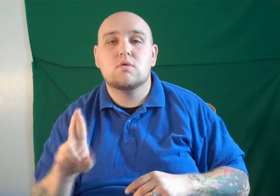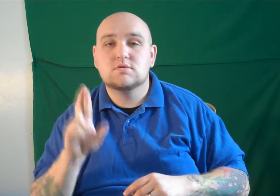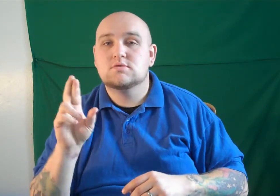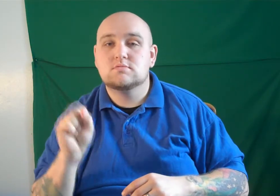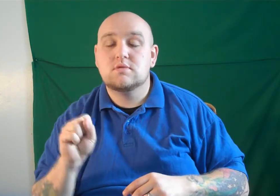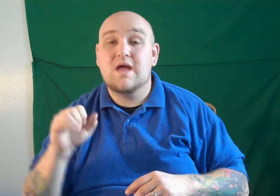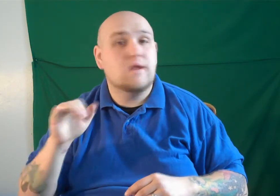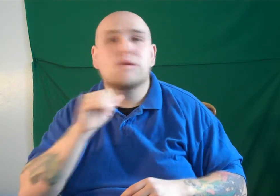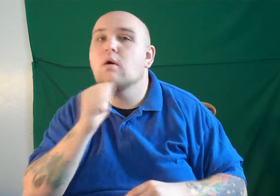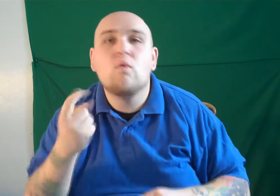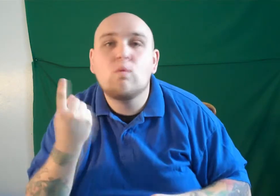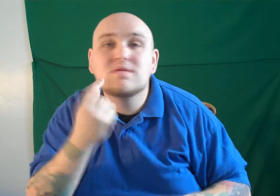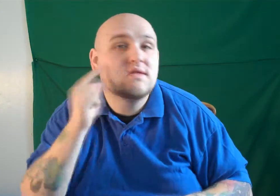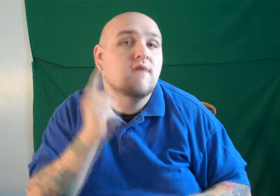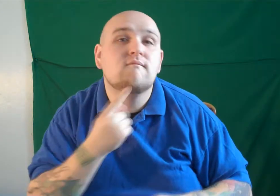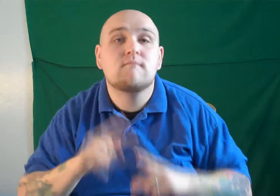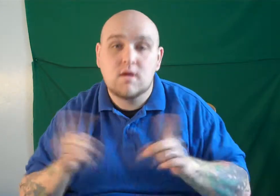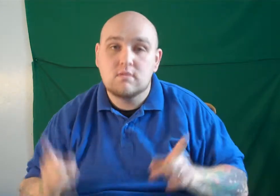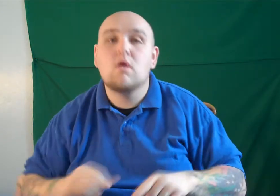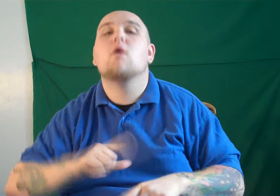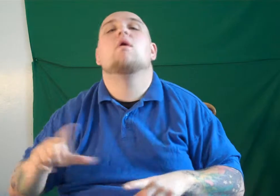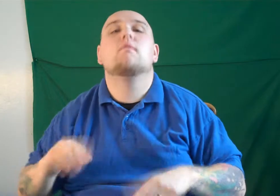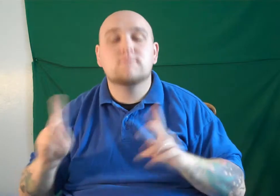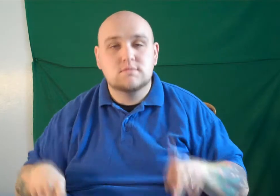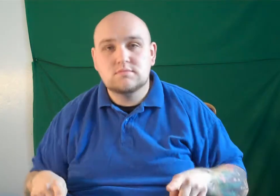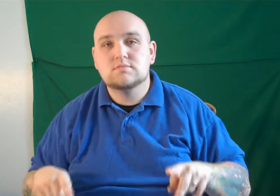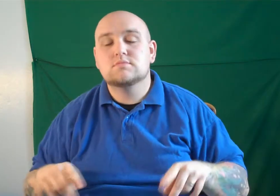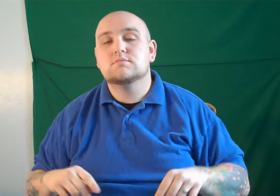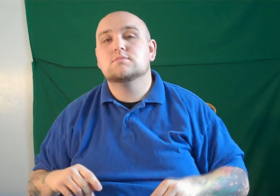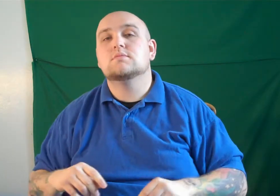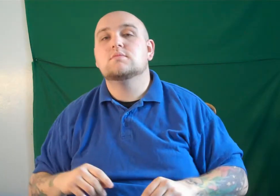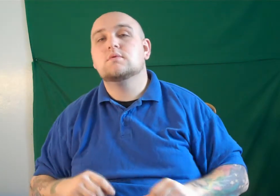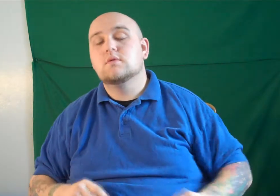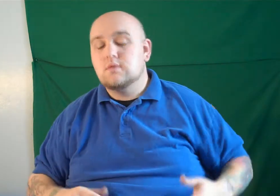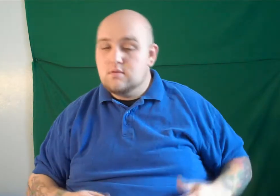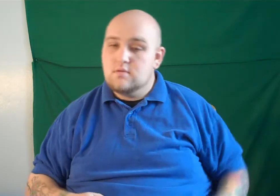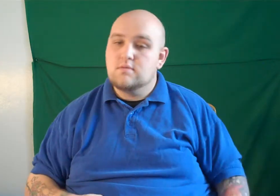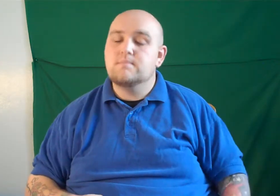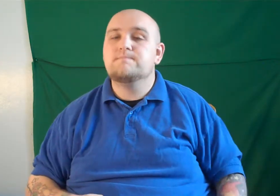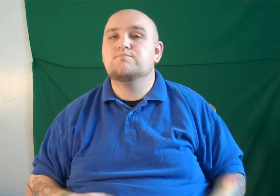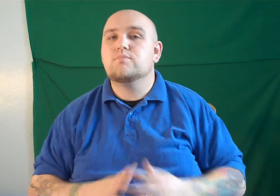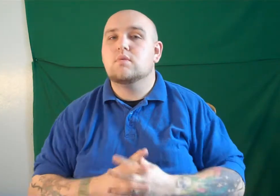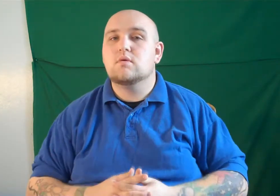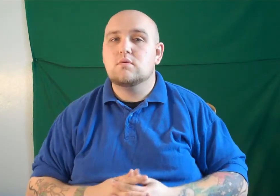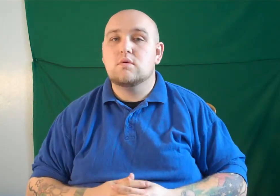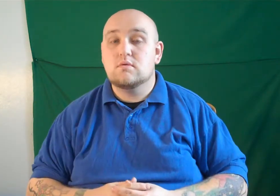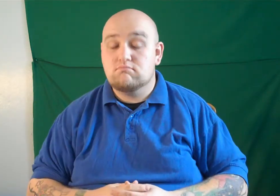You must have knowledge of language continuum and variations in signing so that you'll be able to match your signing style